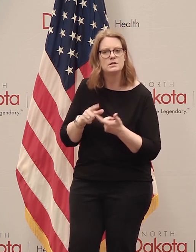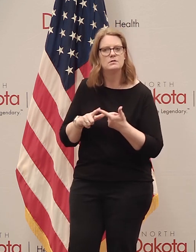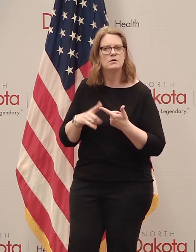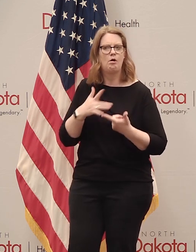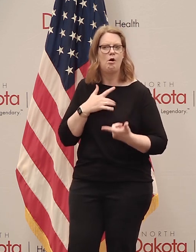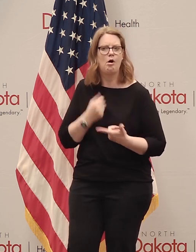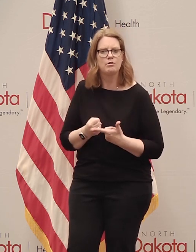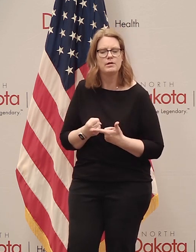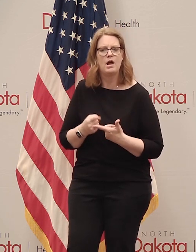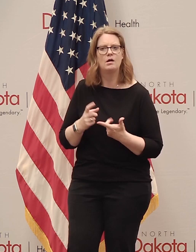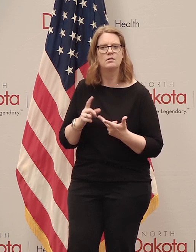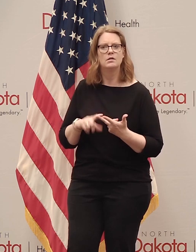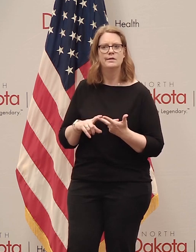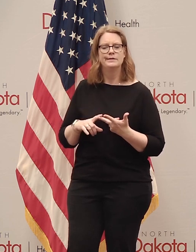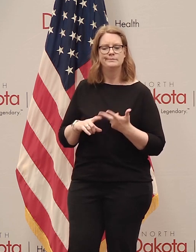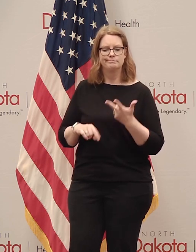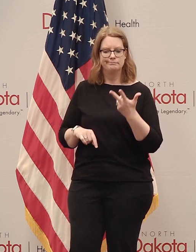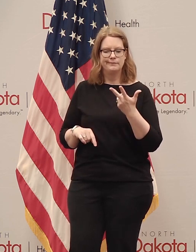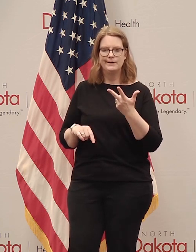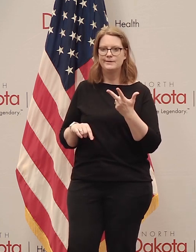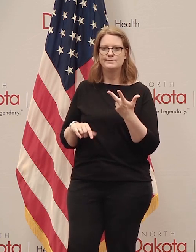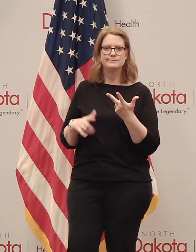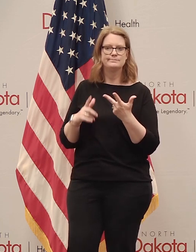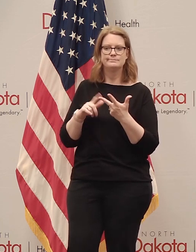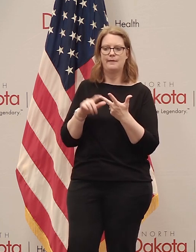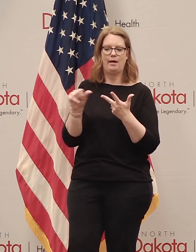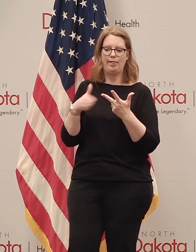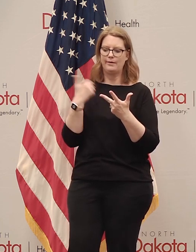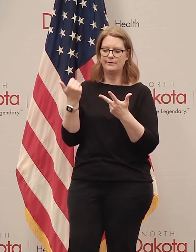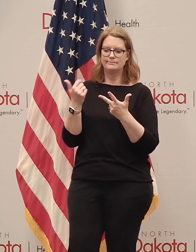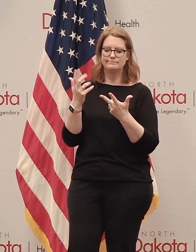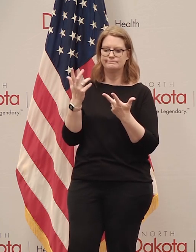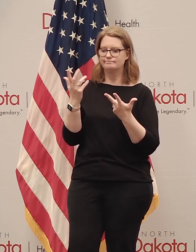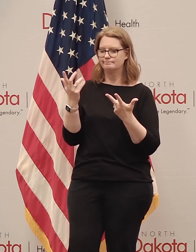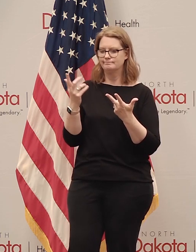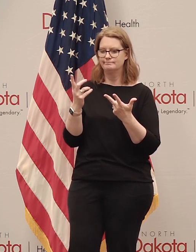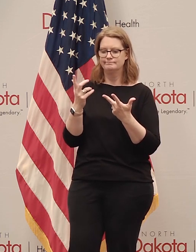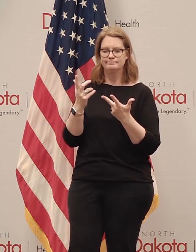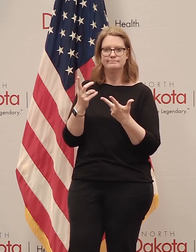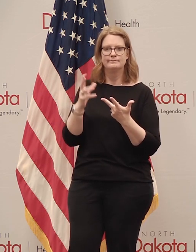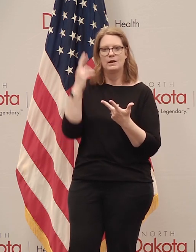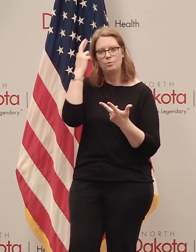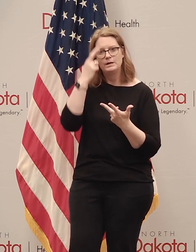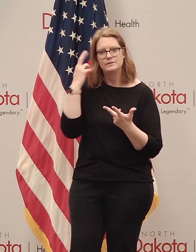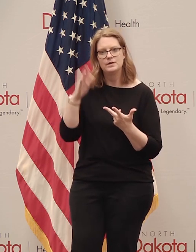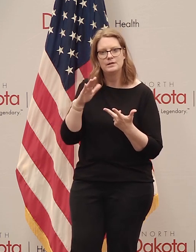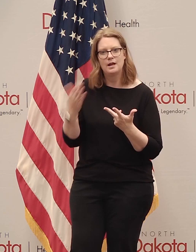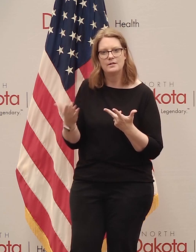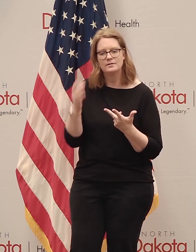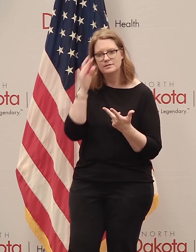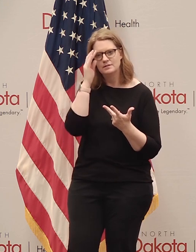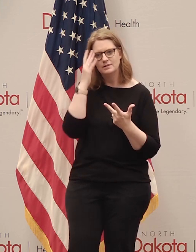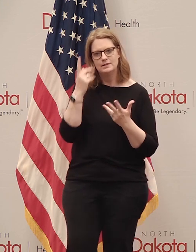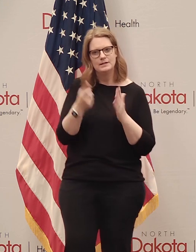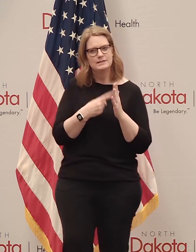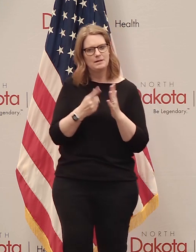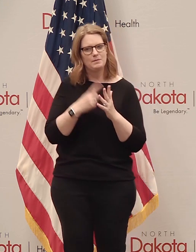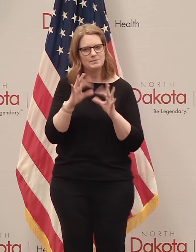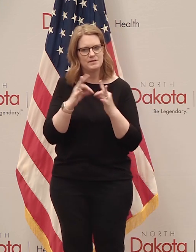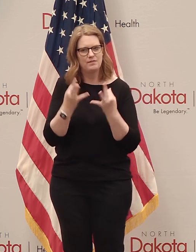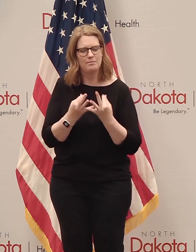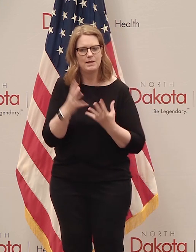attack, or other more rapid causes of death, that sometimes family miss out on